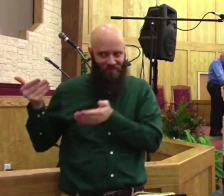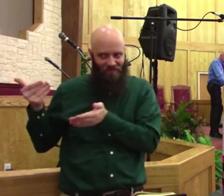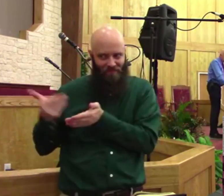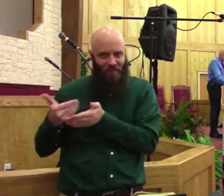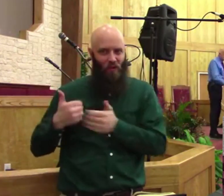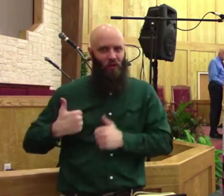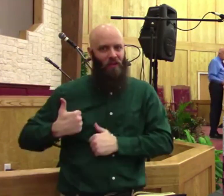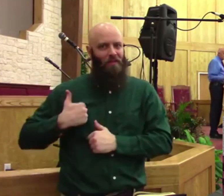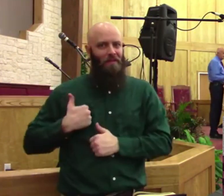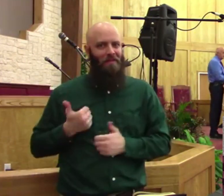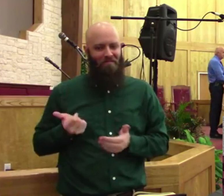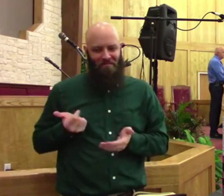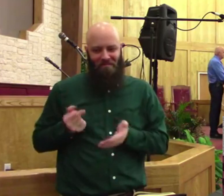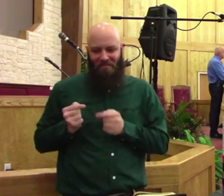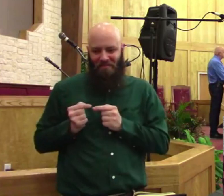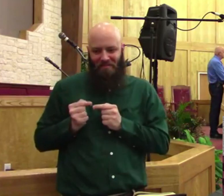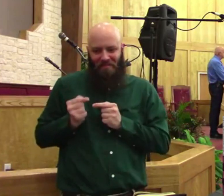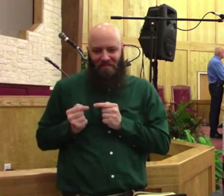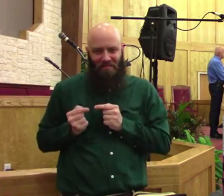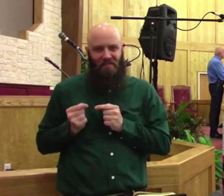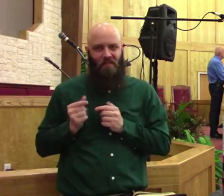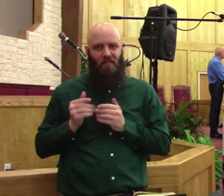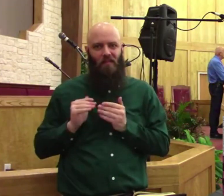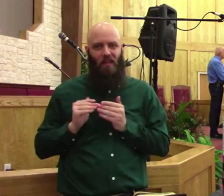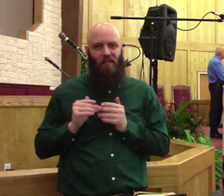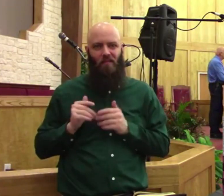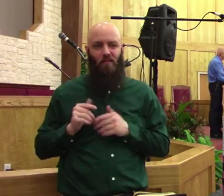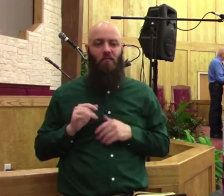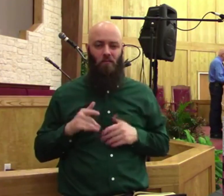We had Craig read about the rich fool.